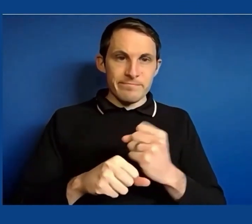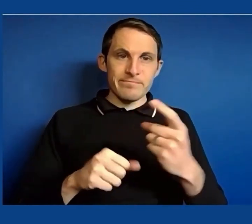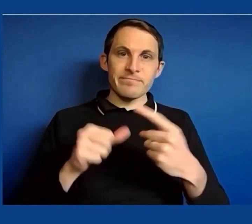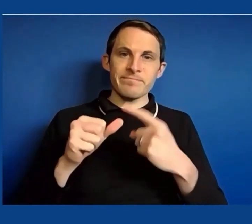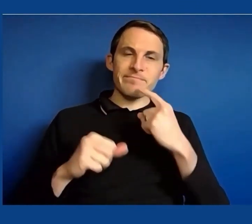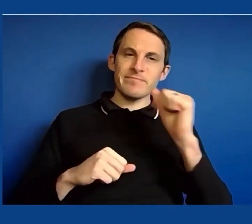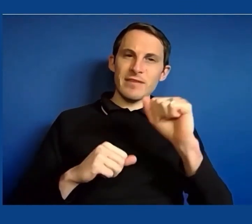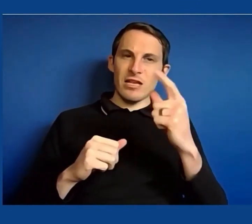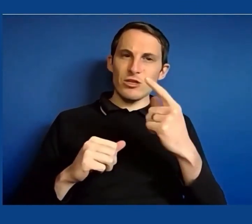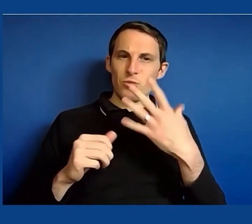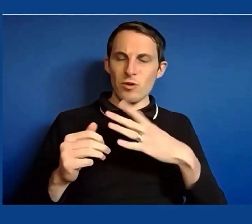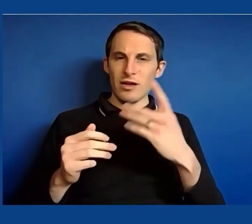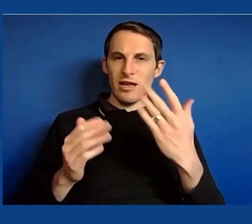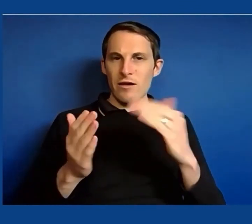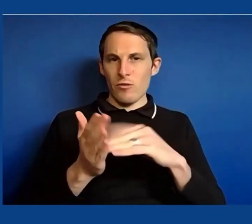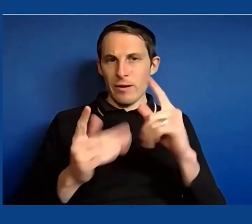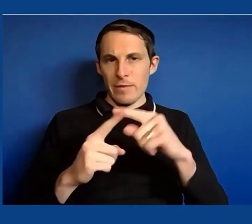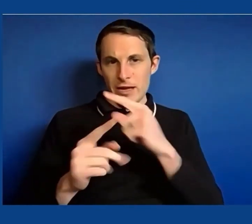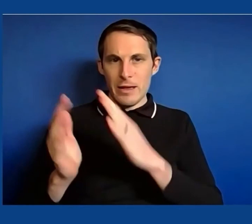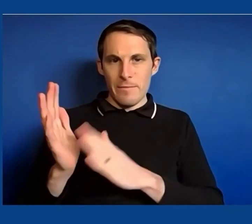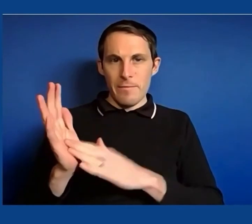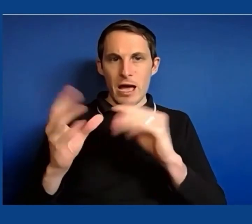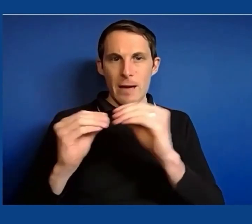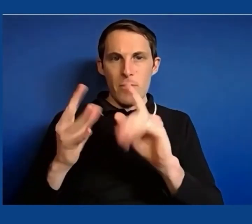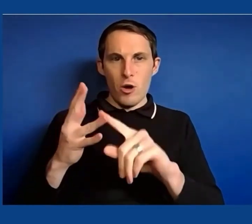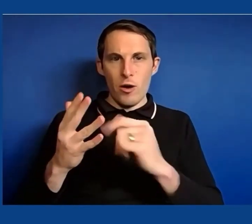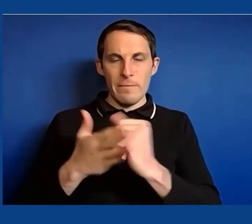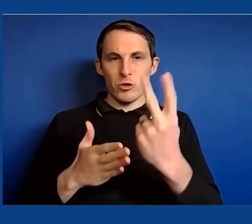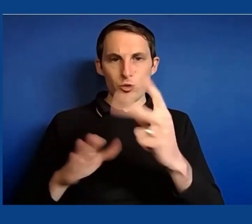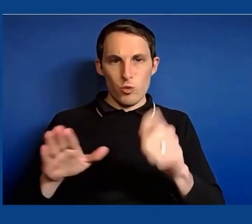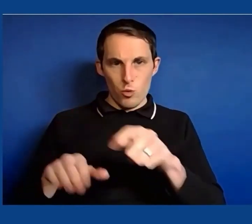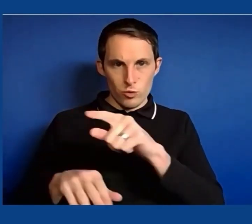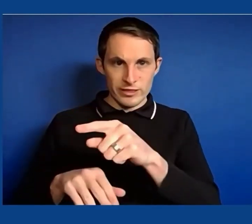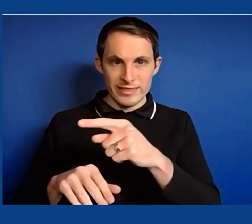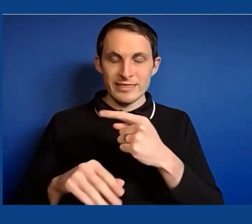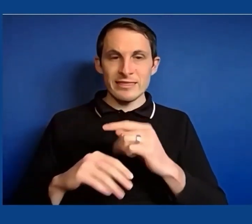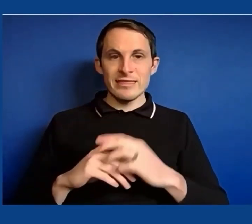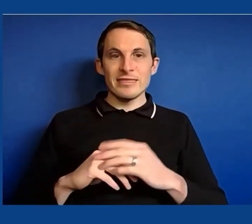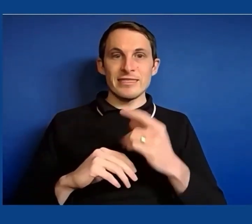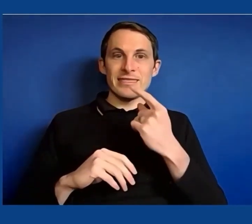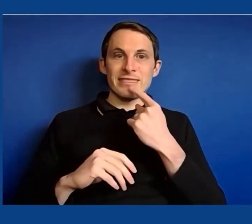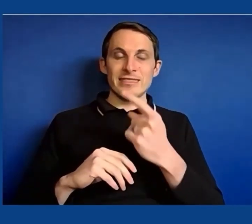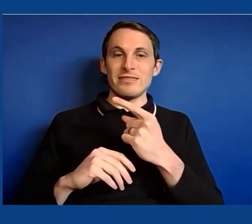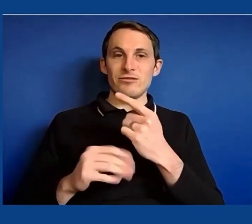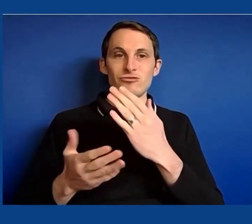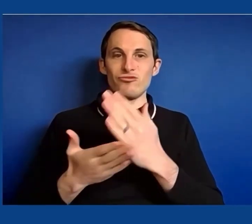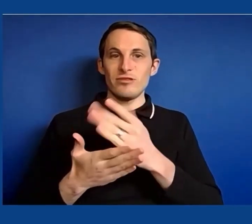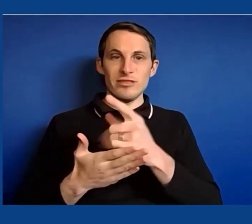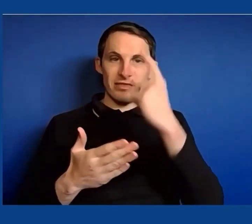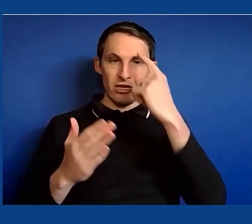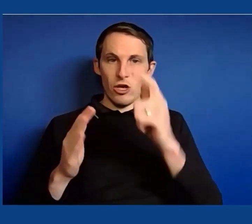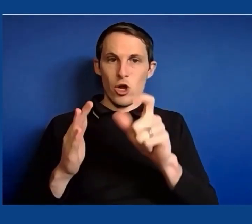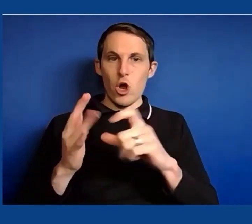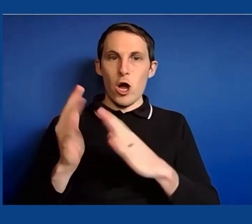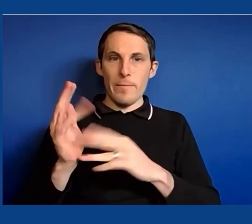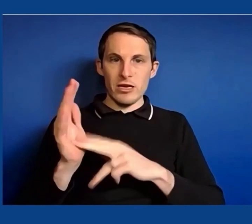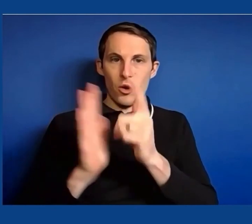this party where in Mabo number 2, much attention was devoted to the idea that the common law must develop to